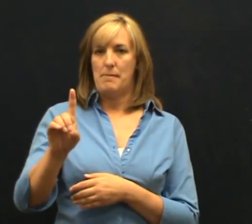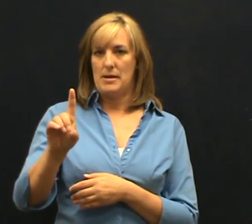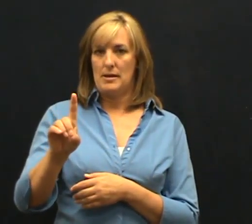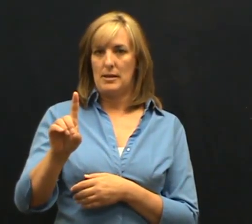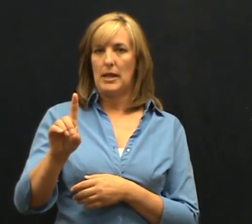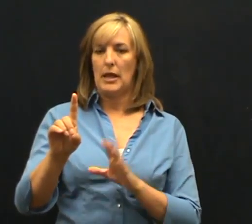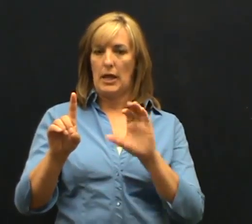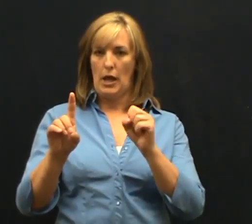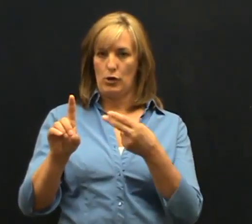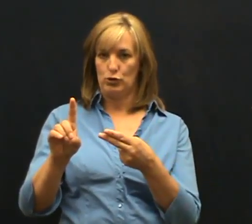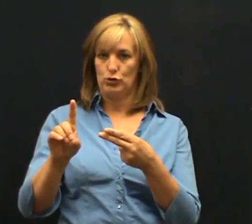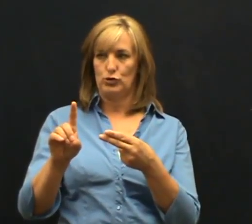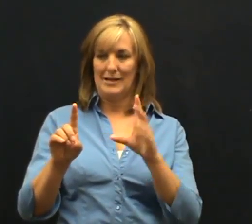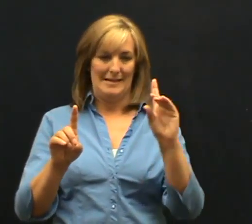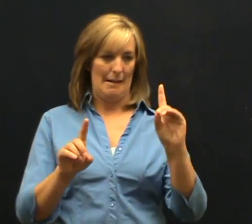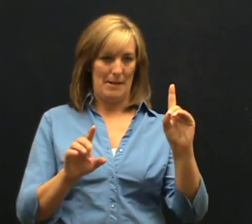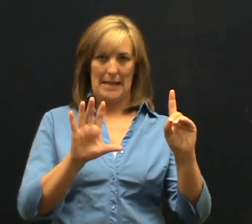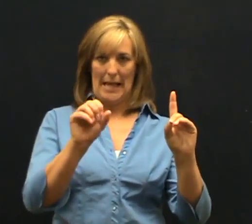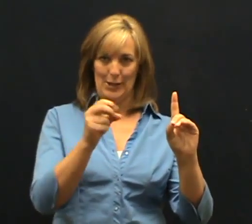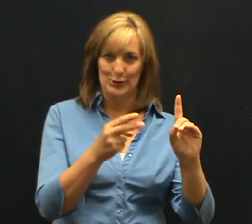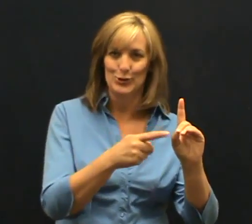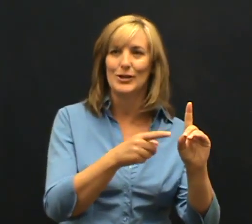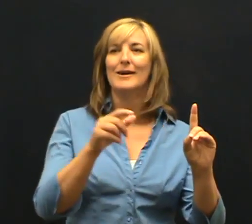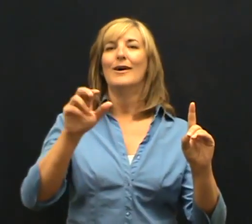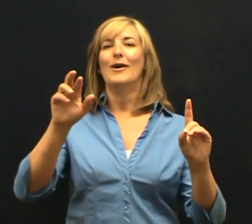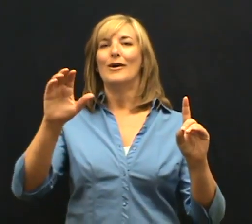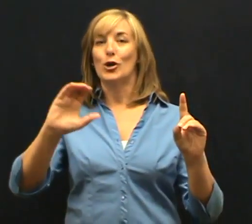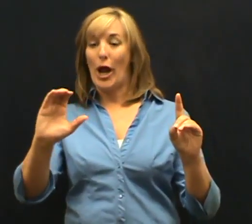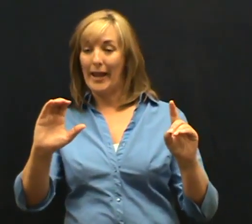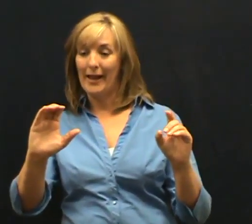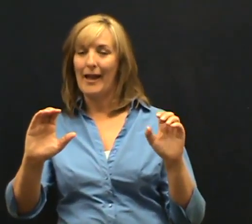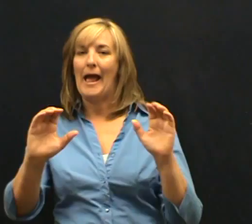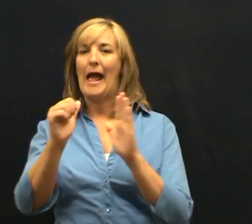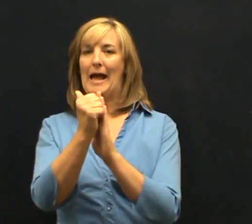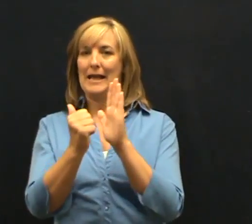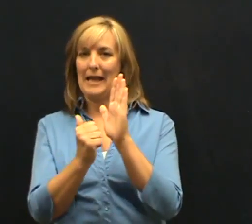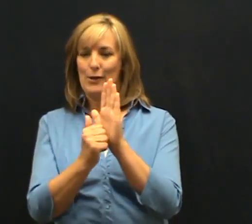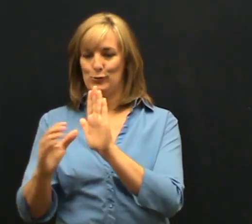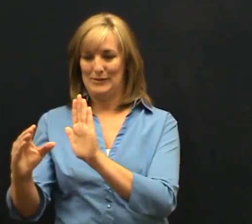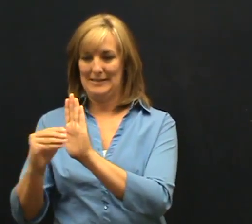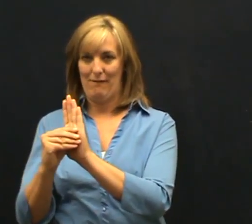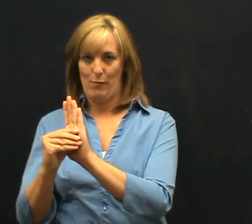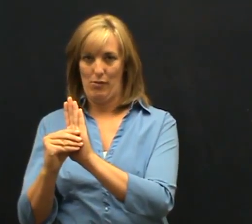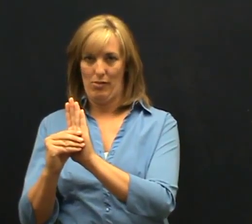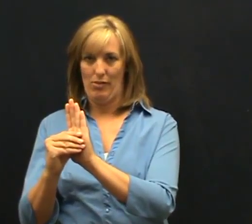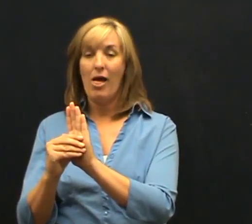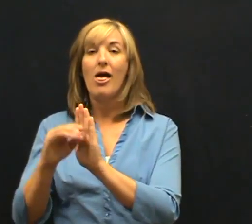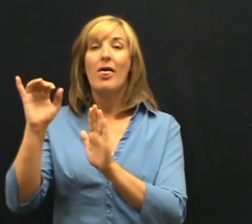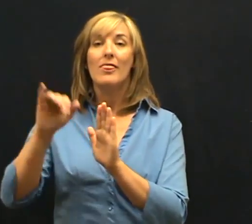have charged something from us, and this would be their payment of the